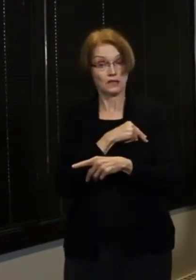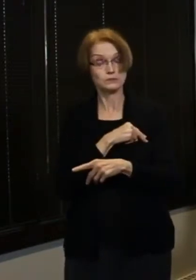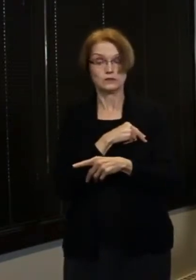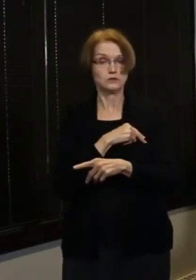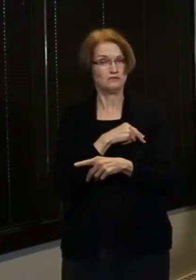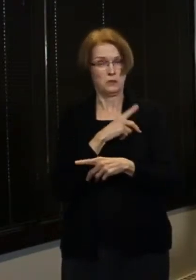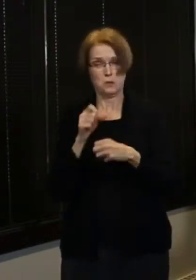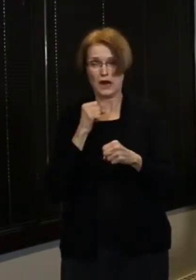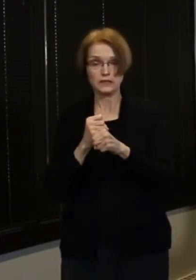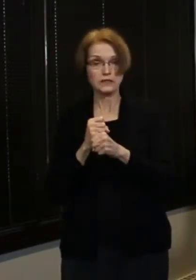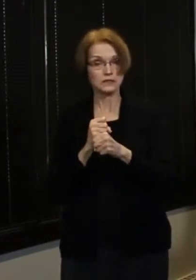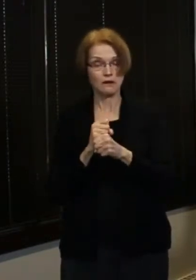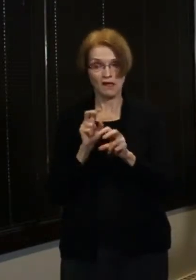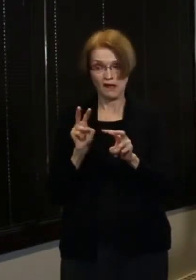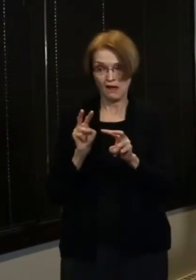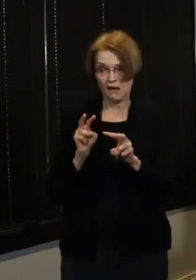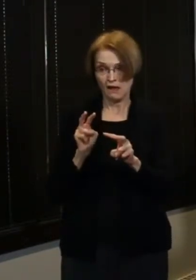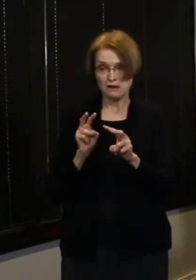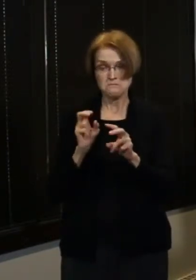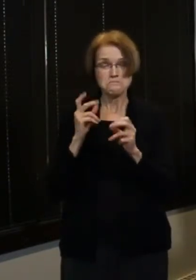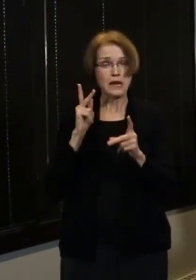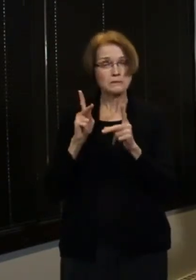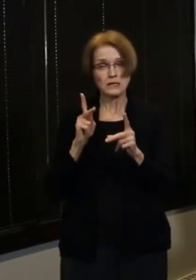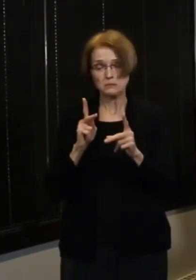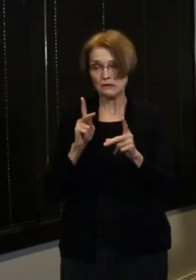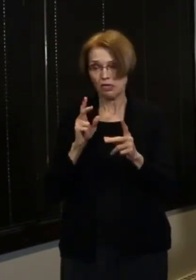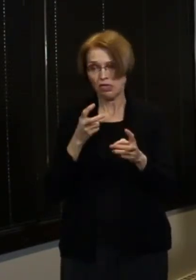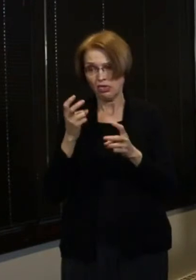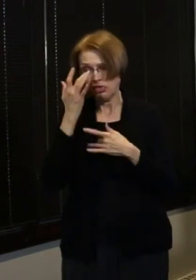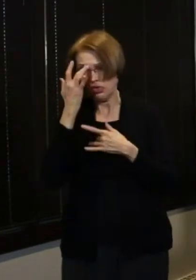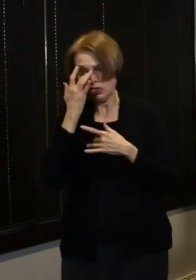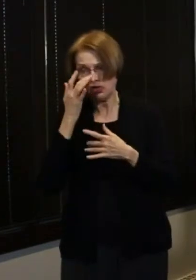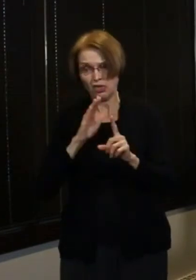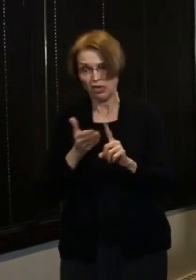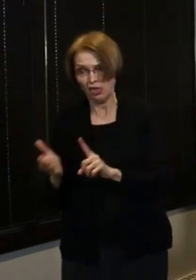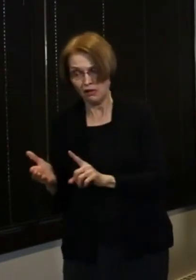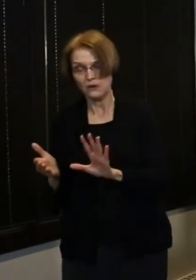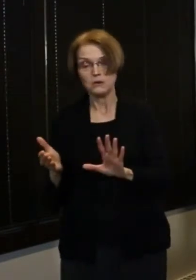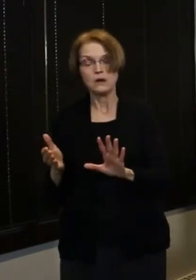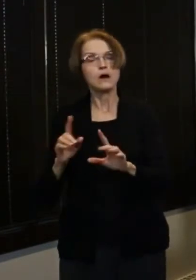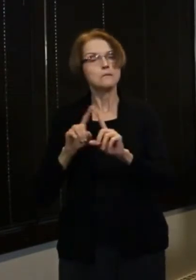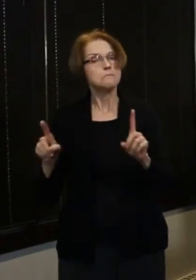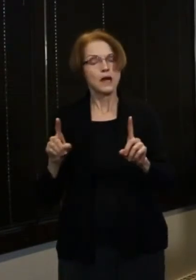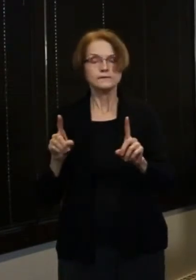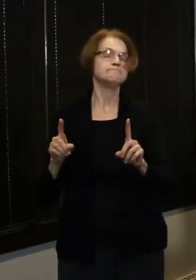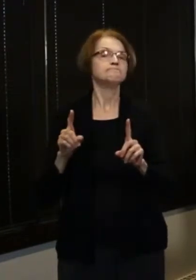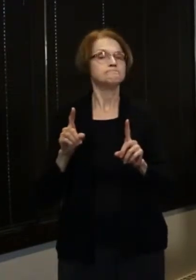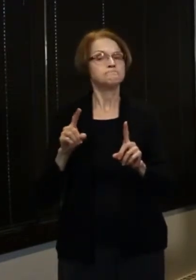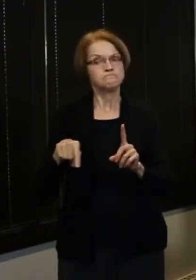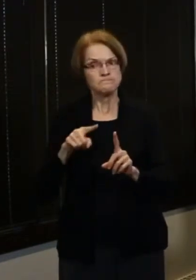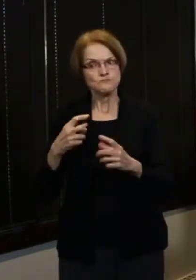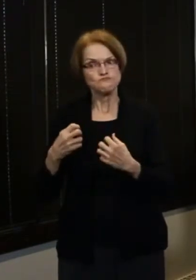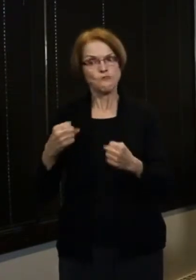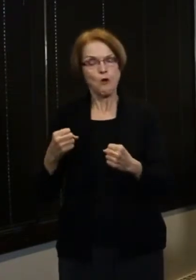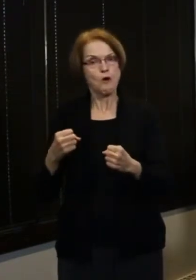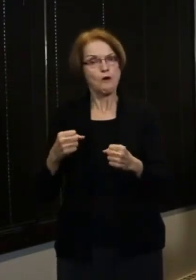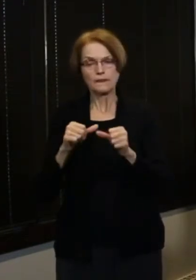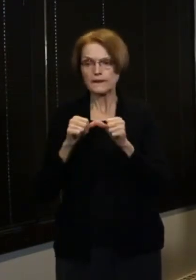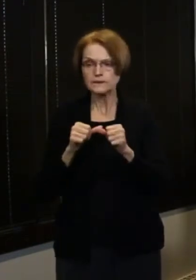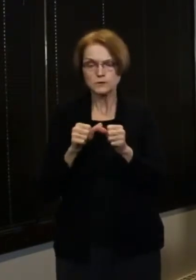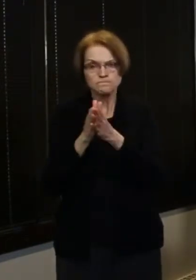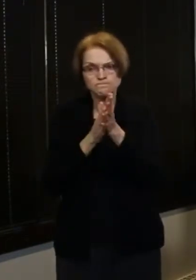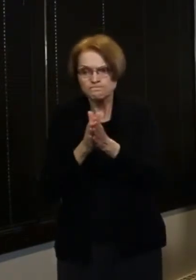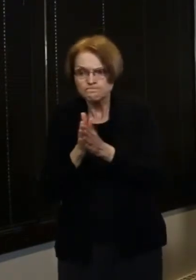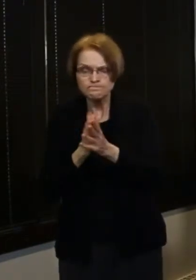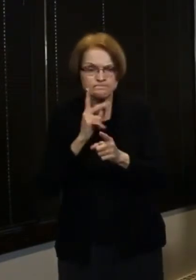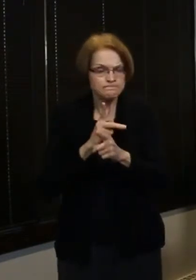die. Yet they continue to care for each patient with the same passion that they've had all along, and